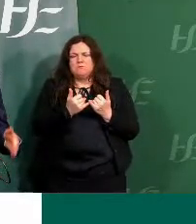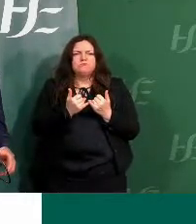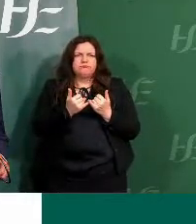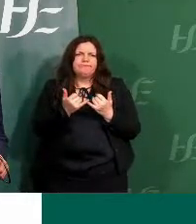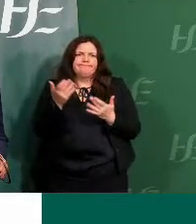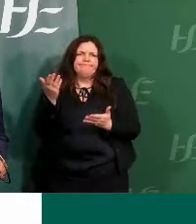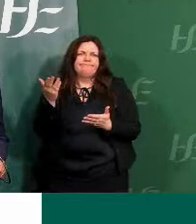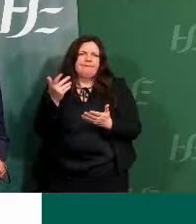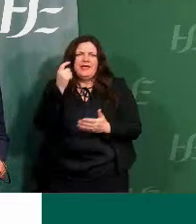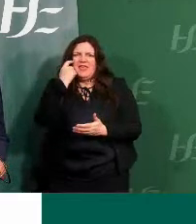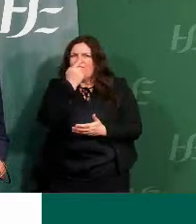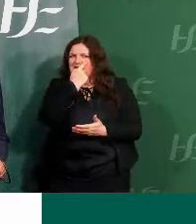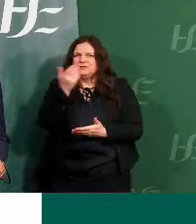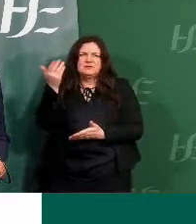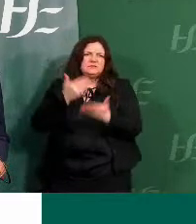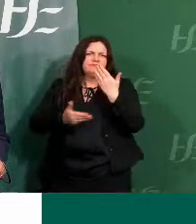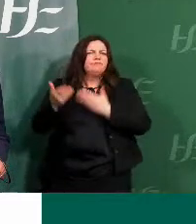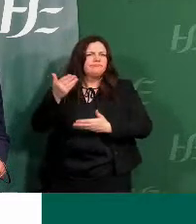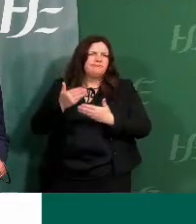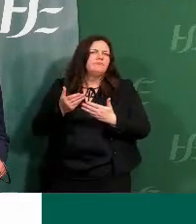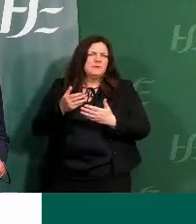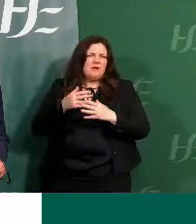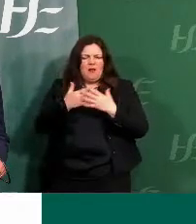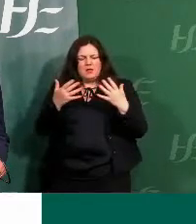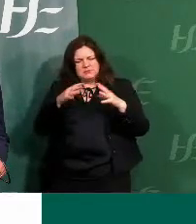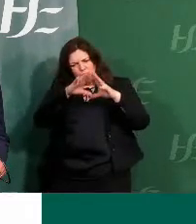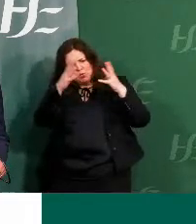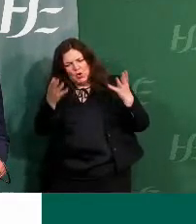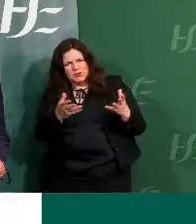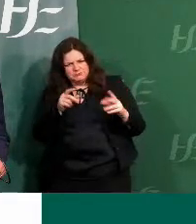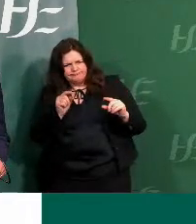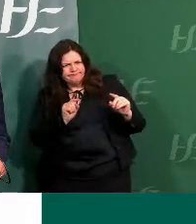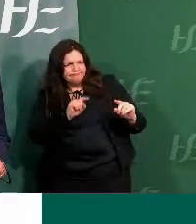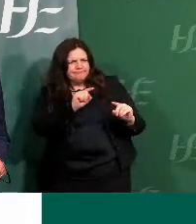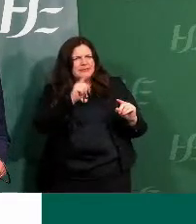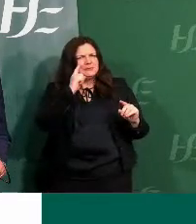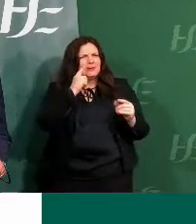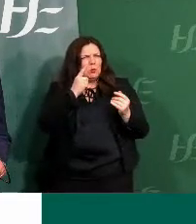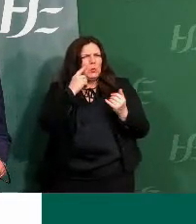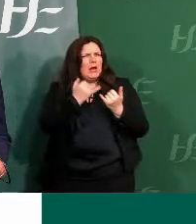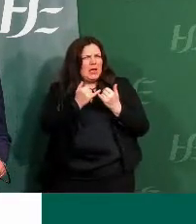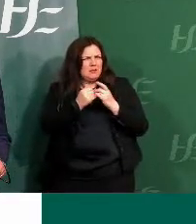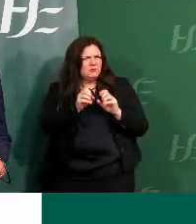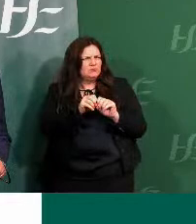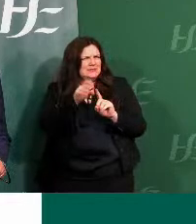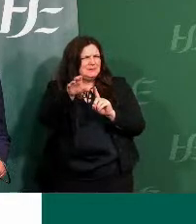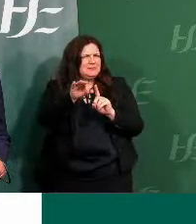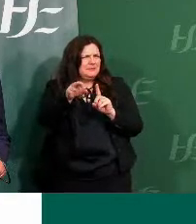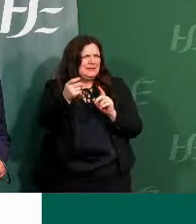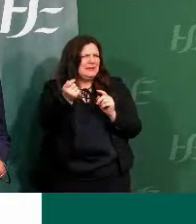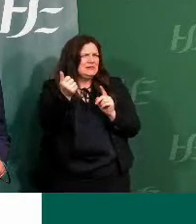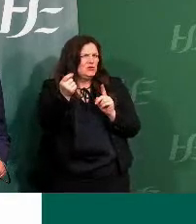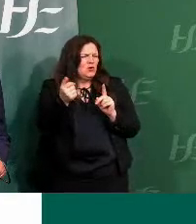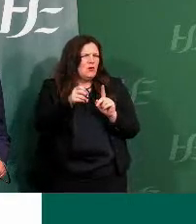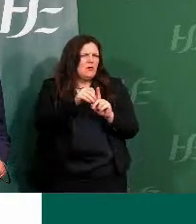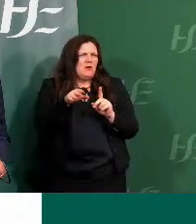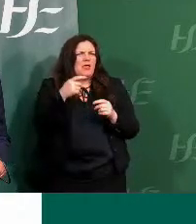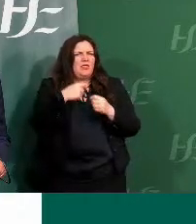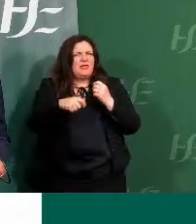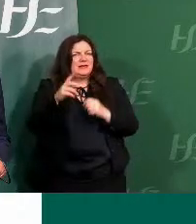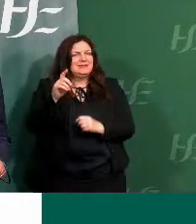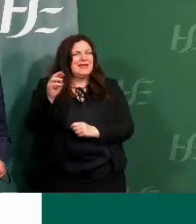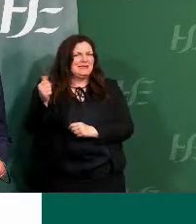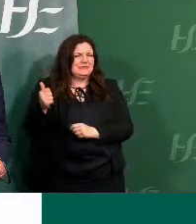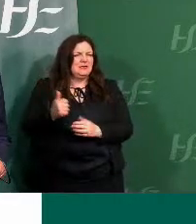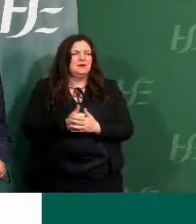the evidence, much of it indirect, that it may well be more transmissible than the Delta variant, and it's